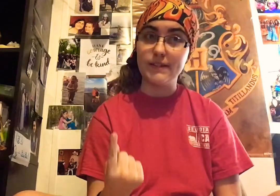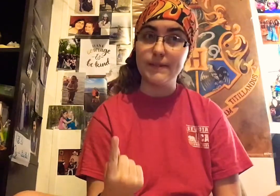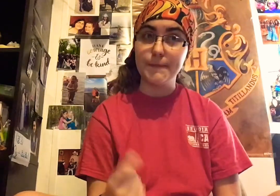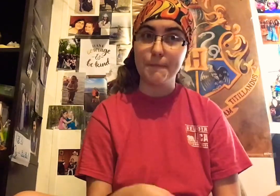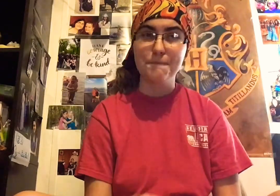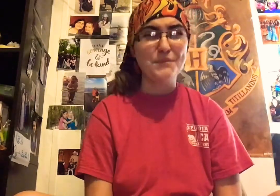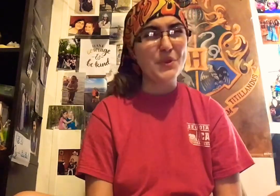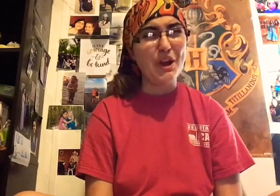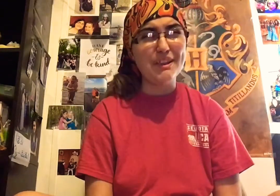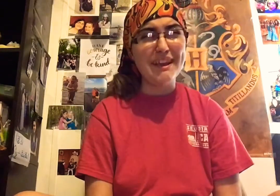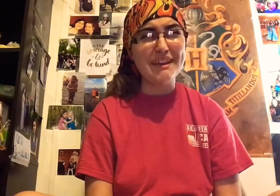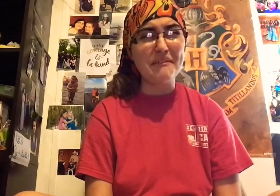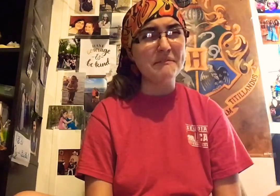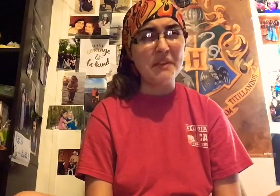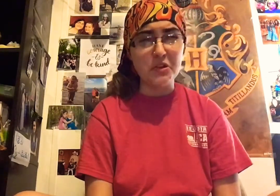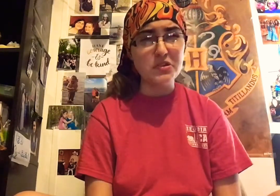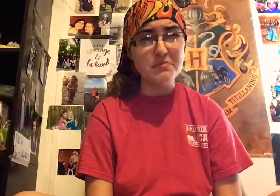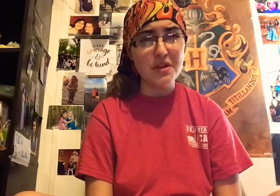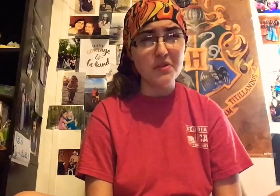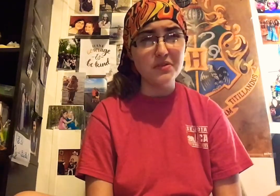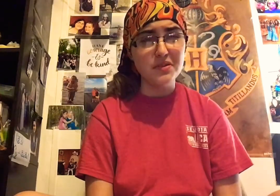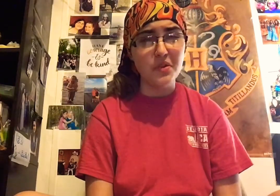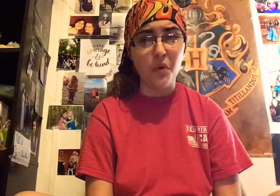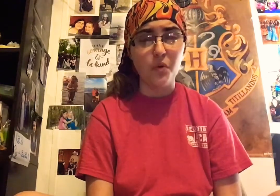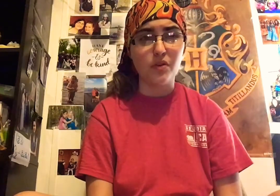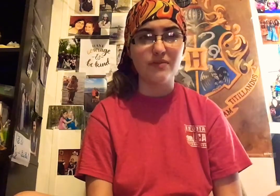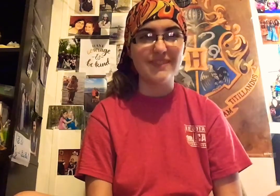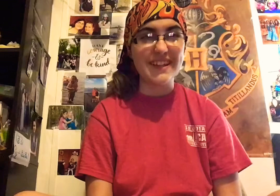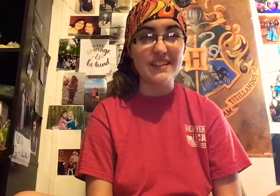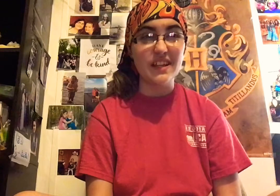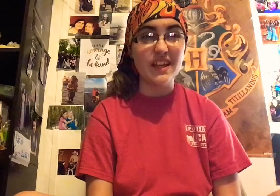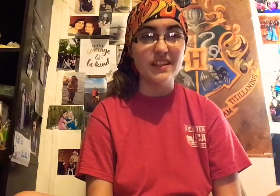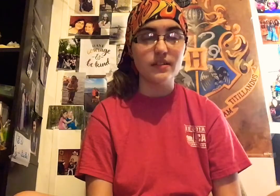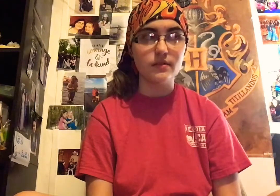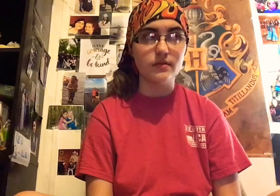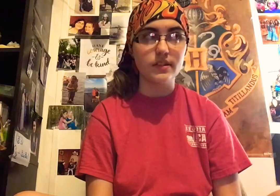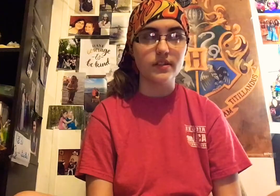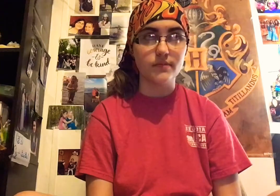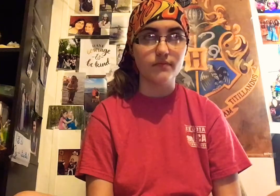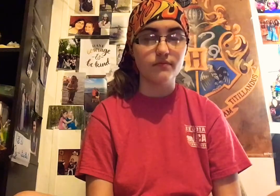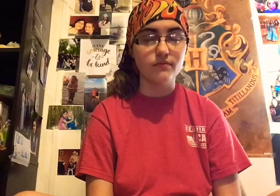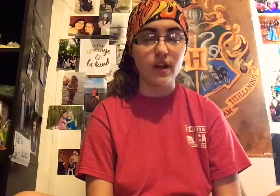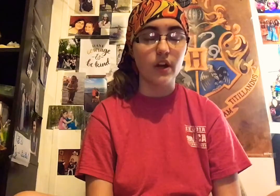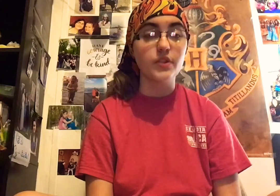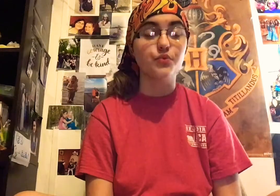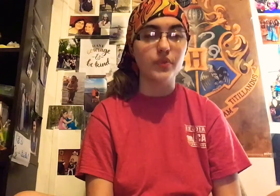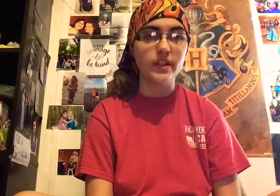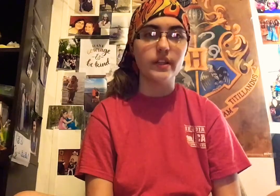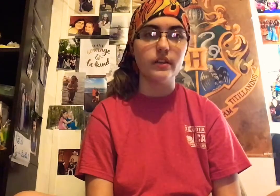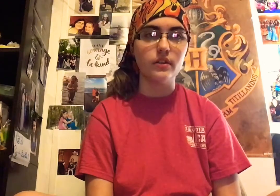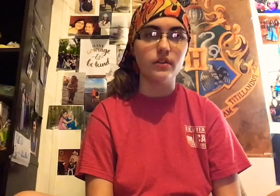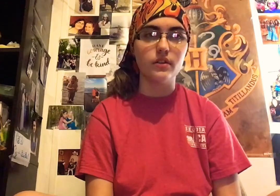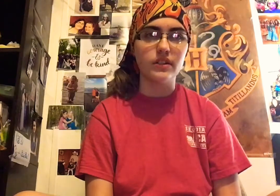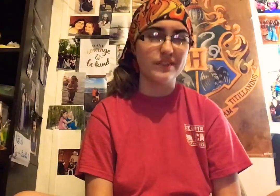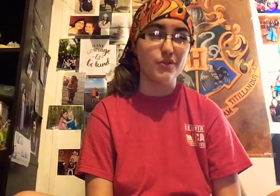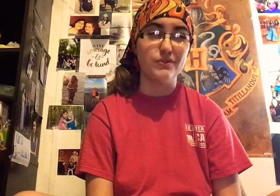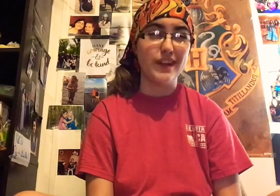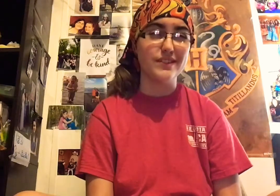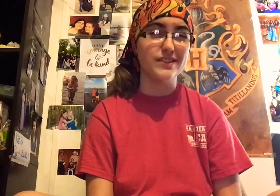ones are like fingerspelled or lexicalized. It's, I don't know, it's really difficult, and I just